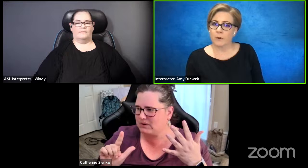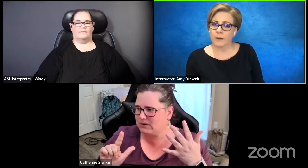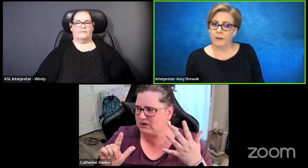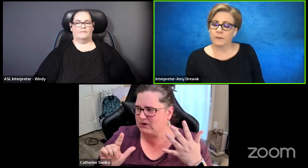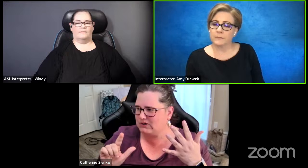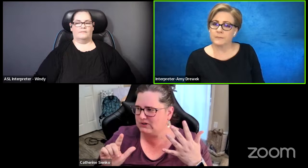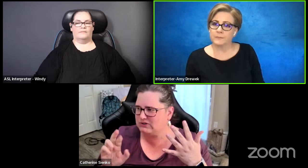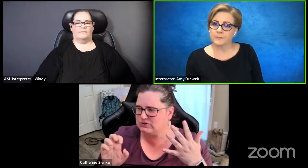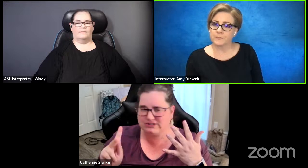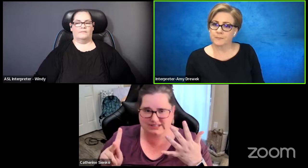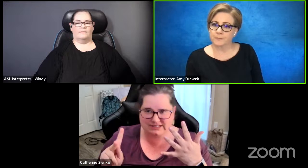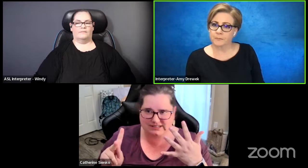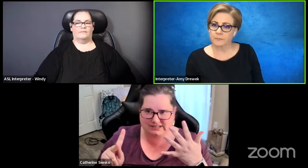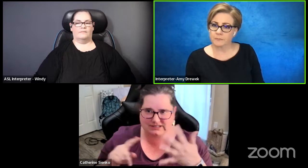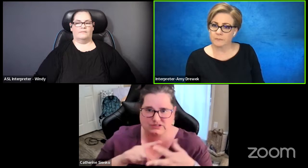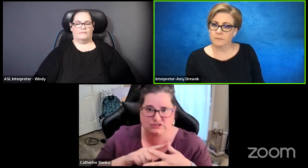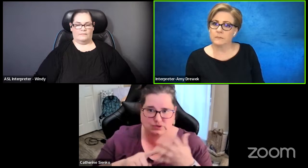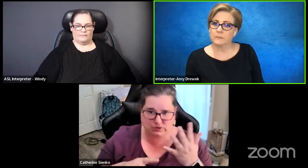and Robin Vorick.